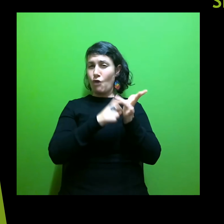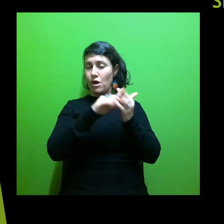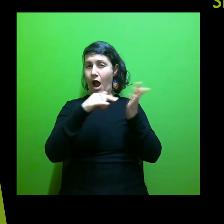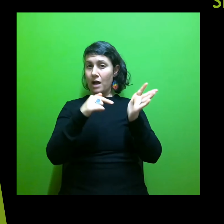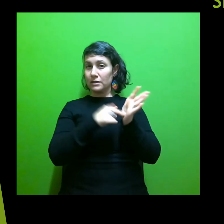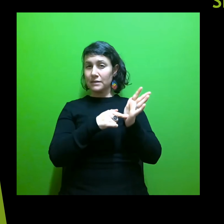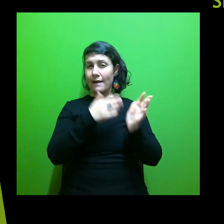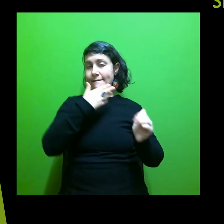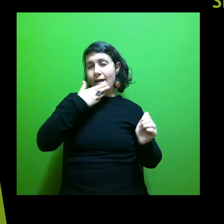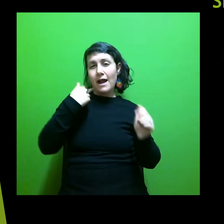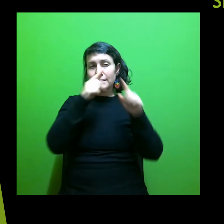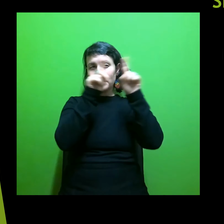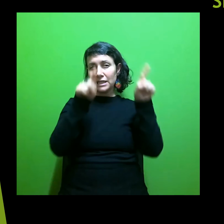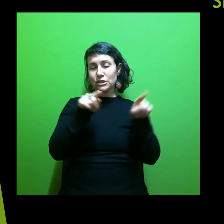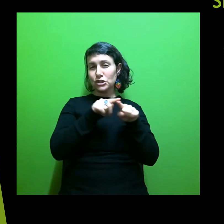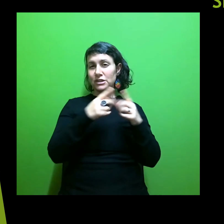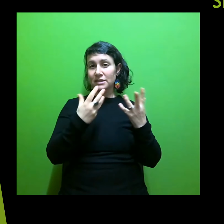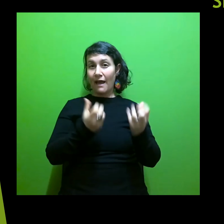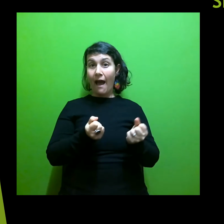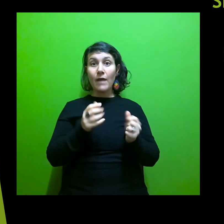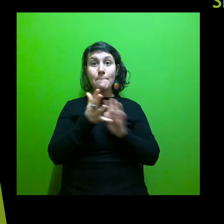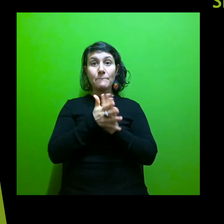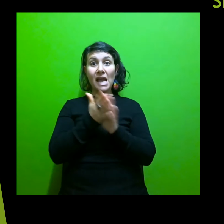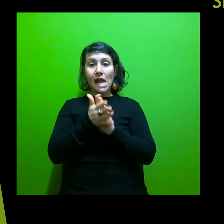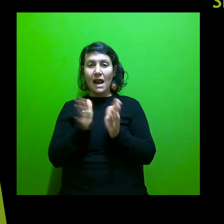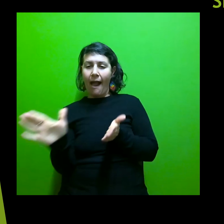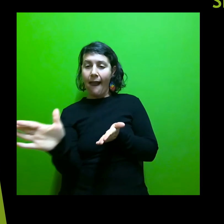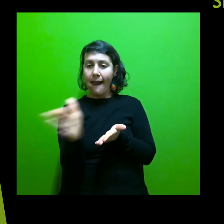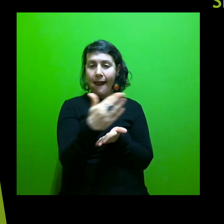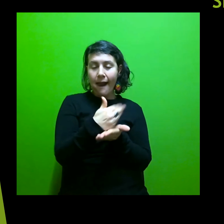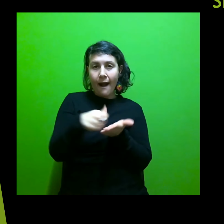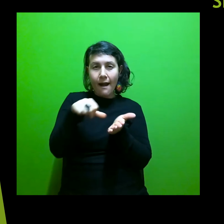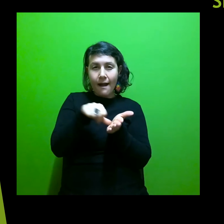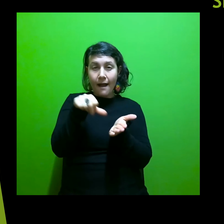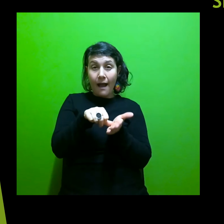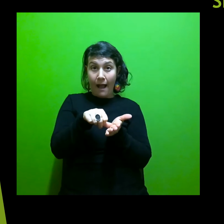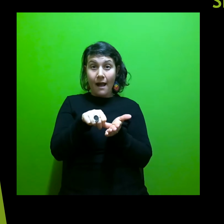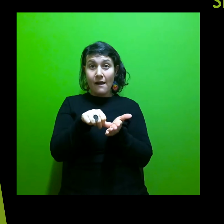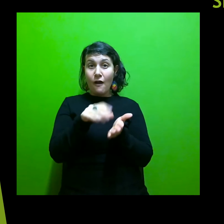was allowing them to generate profit off of people's addictions.